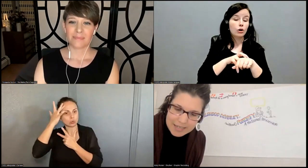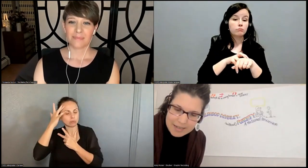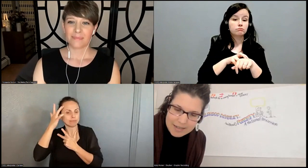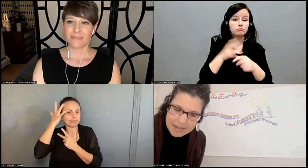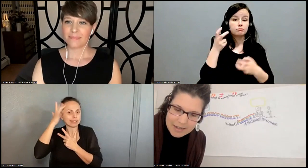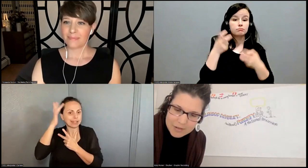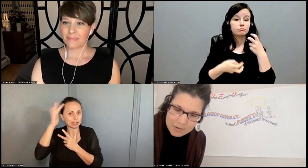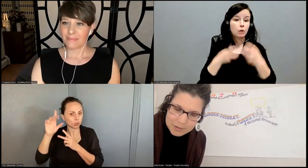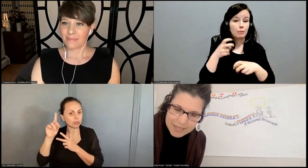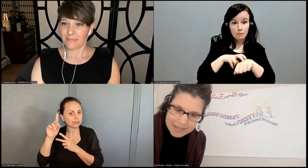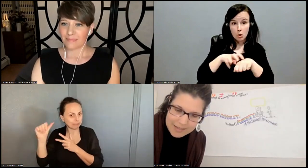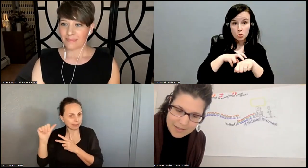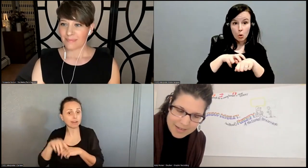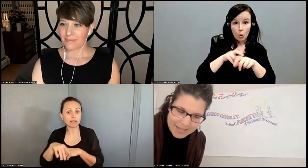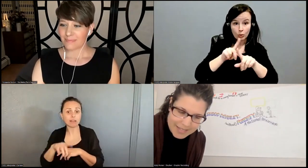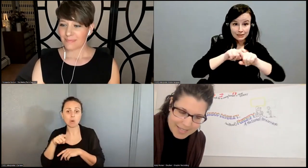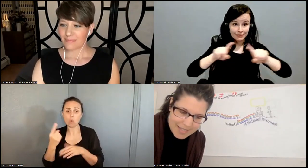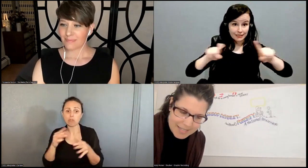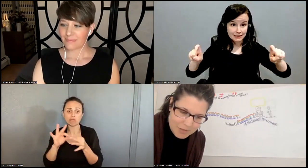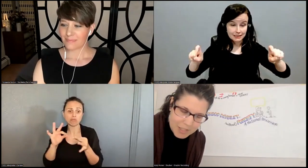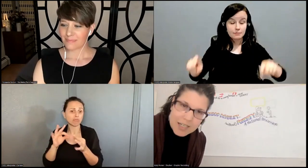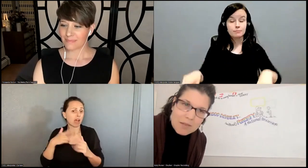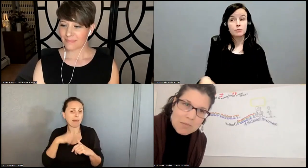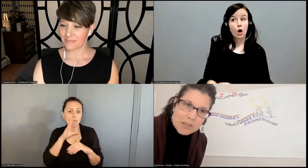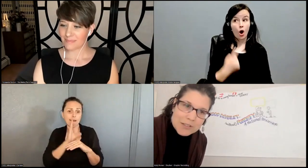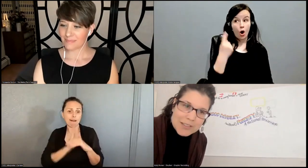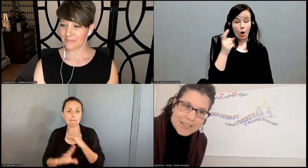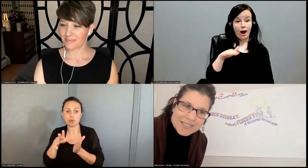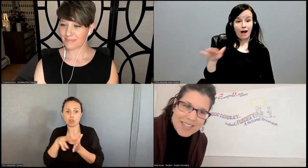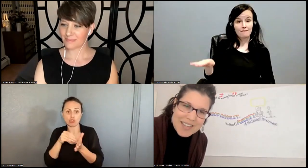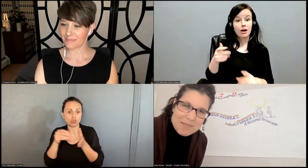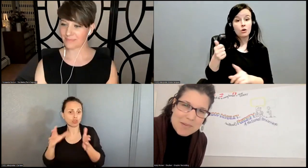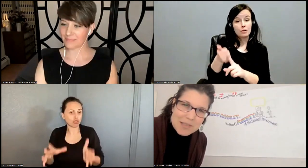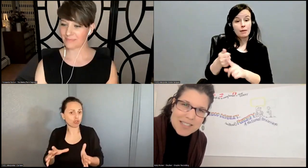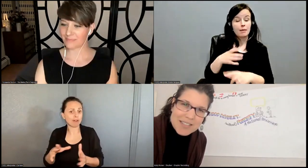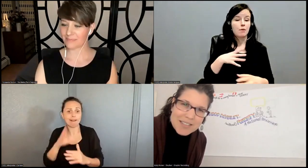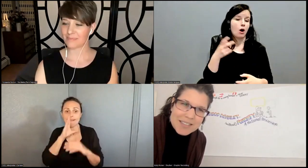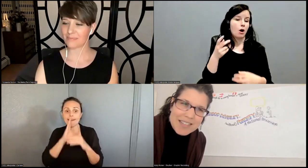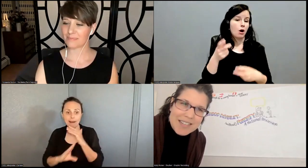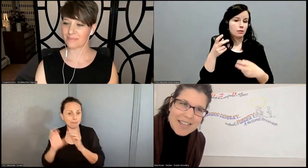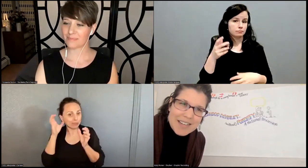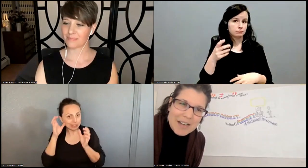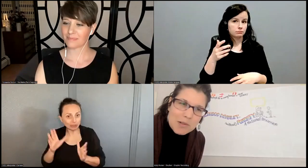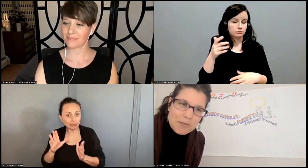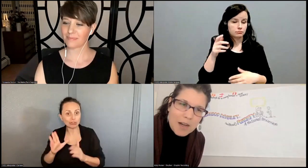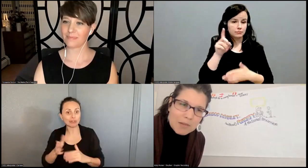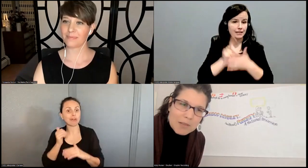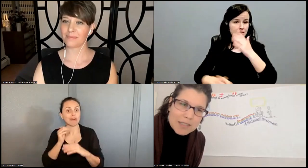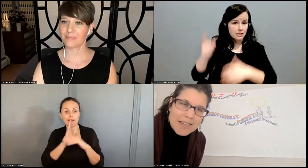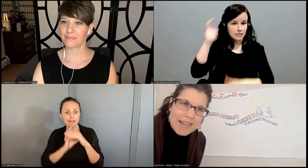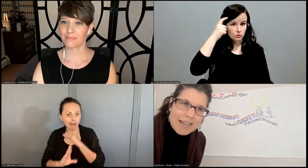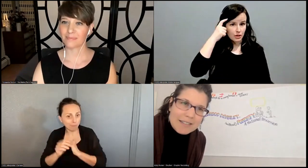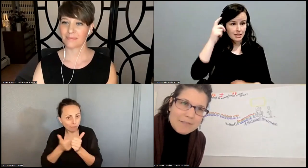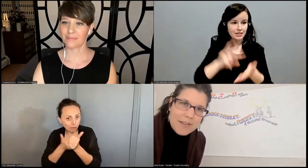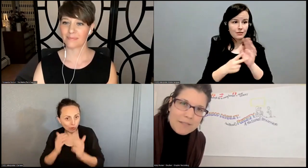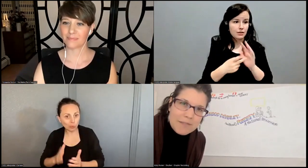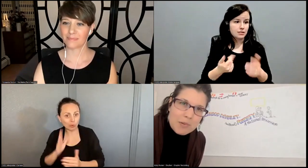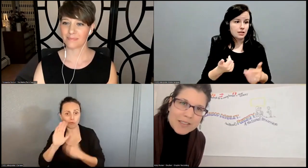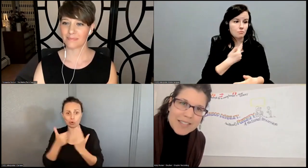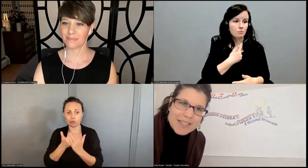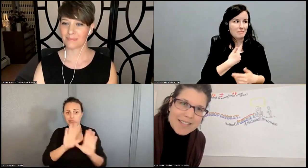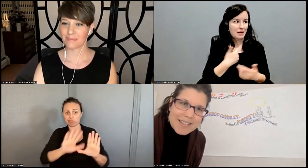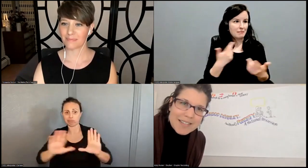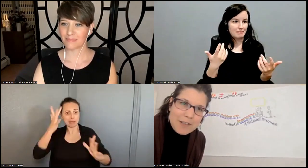disability. And the only thing I can say is I'm just a humble learner and a humble listener and a humble follower of